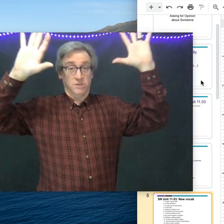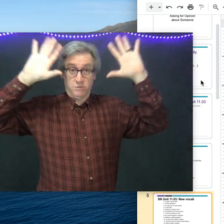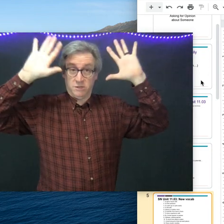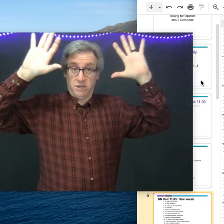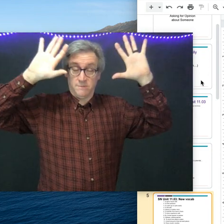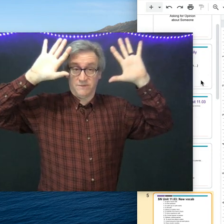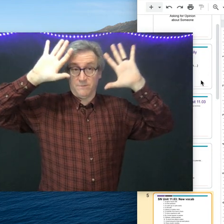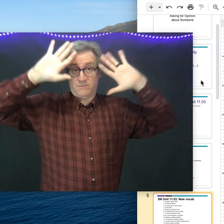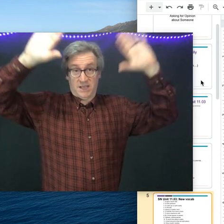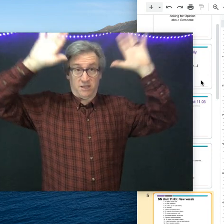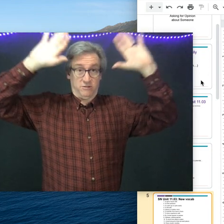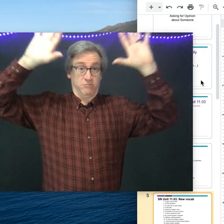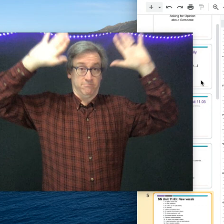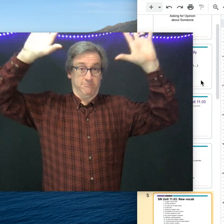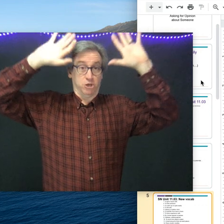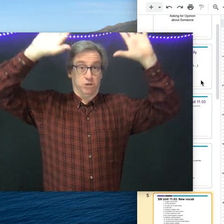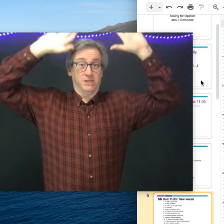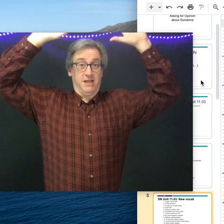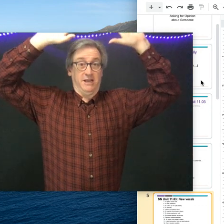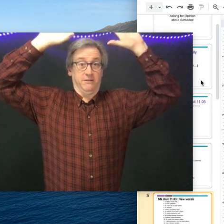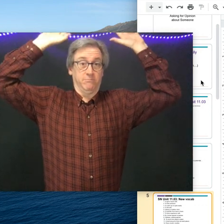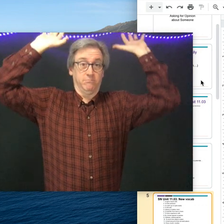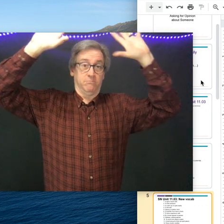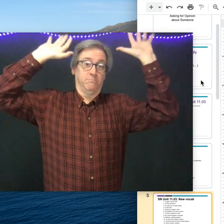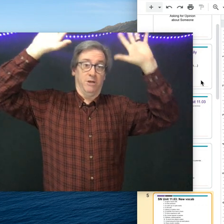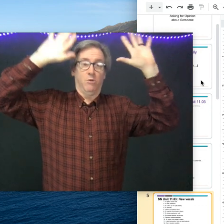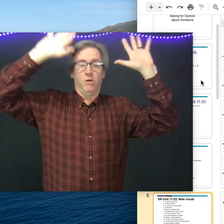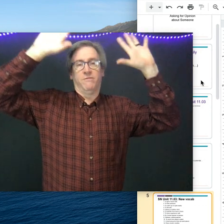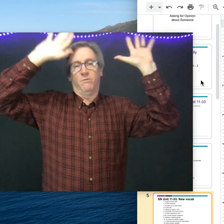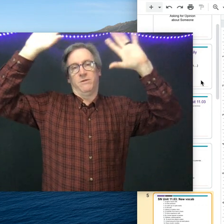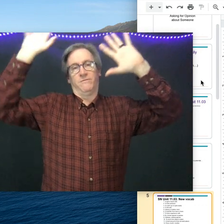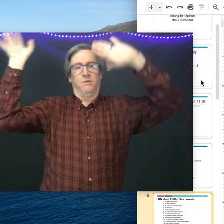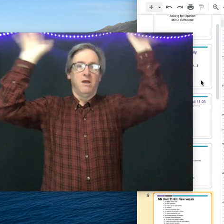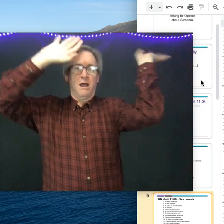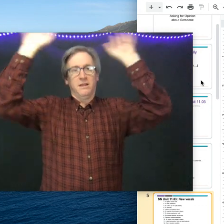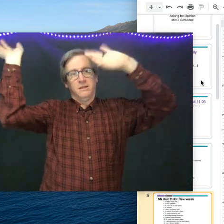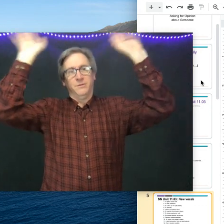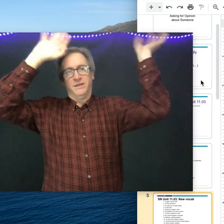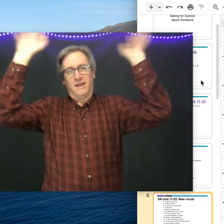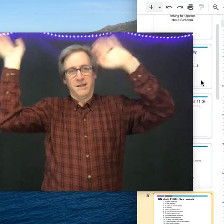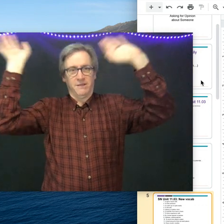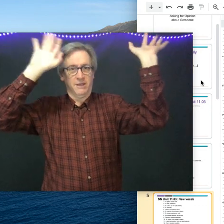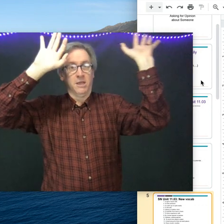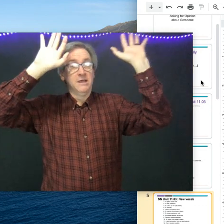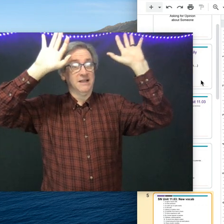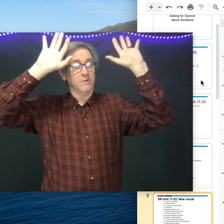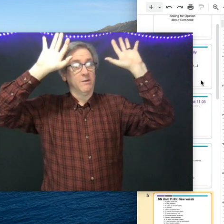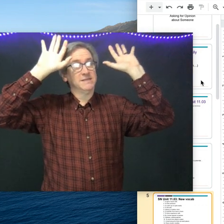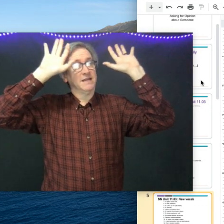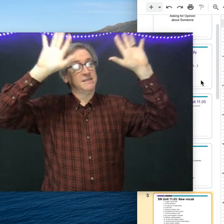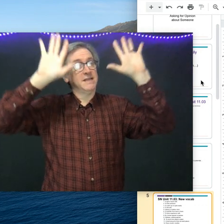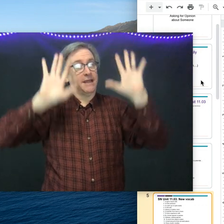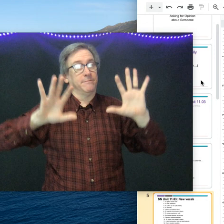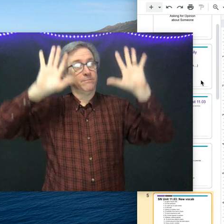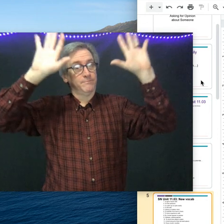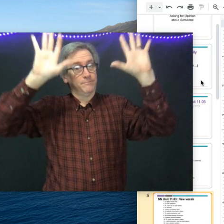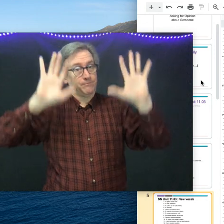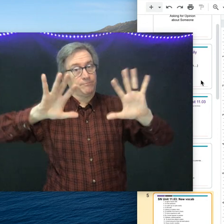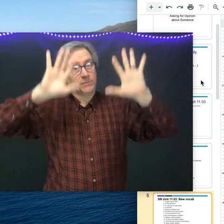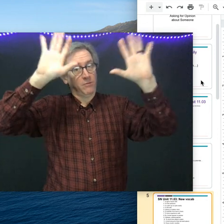It also comes from like church signing, you know, wonderful, wonderful, hallelujah, that kind of thing. That's why we sign